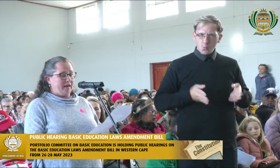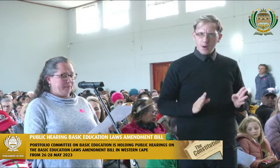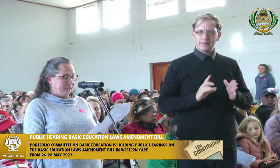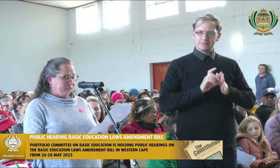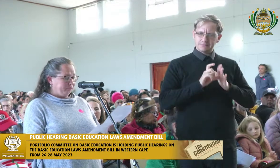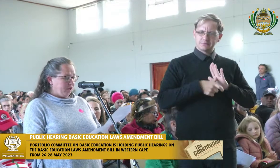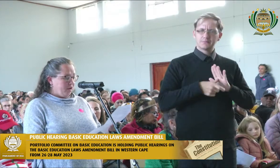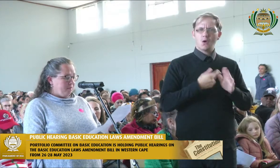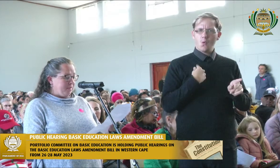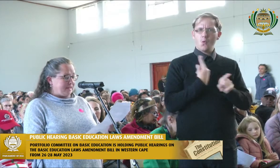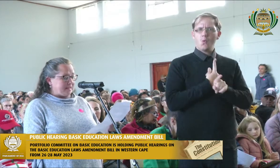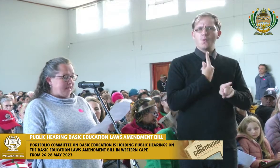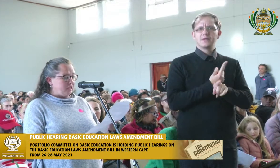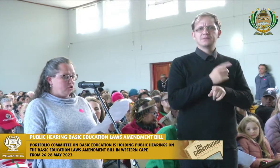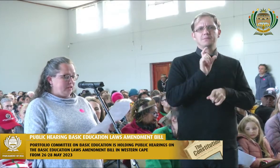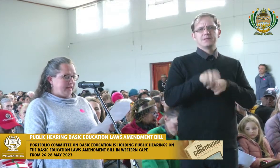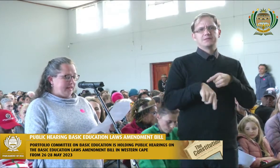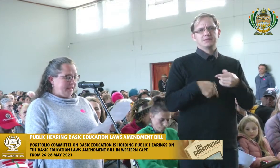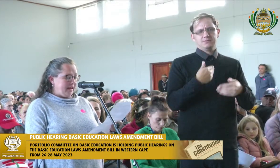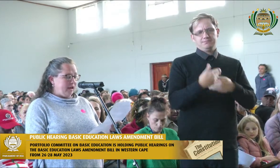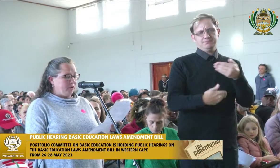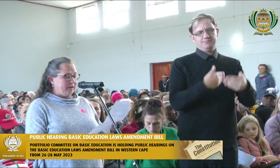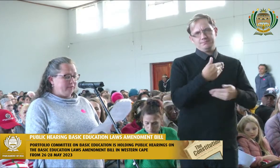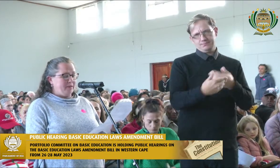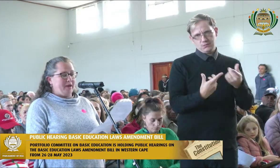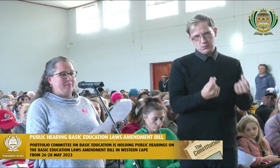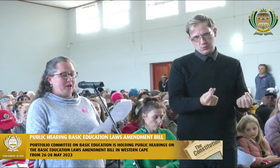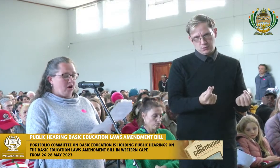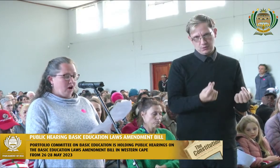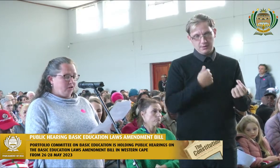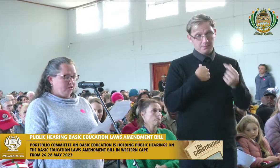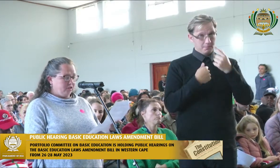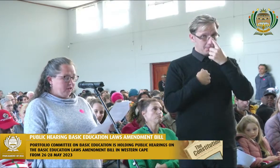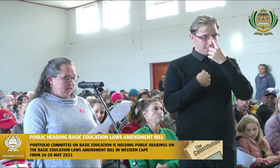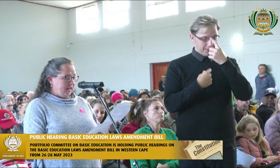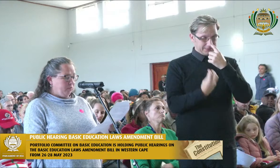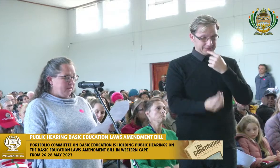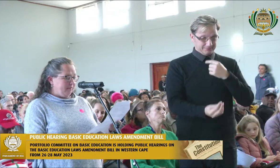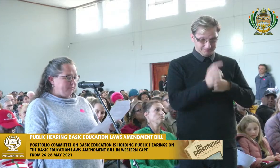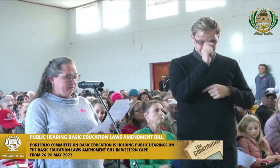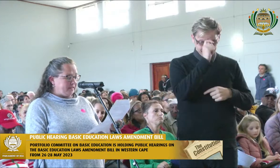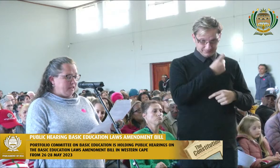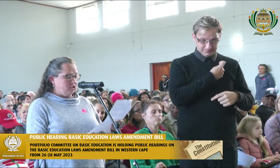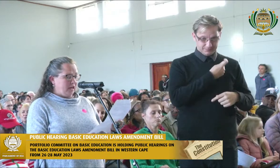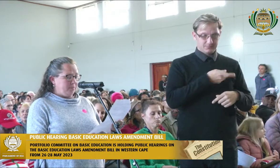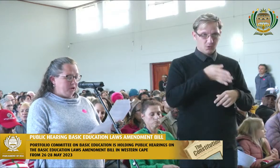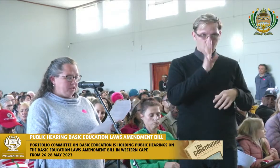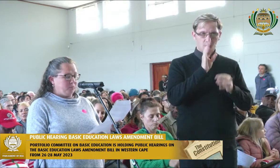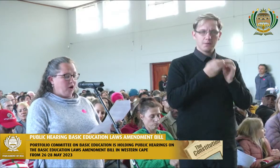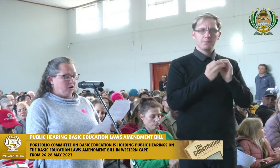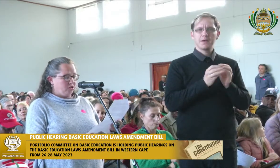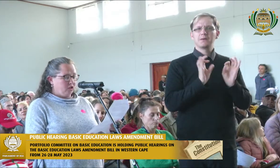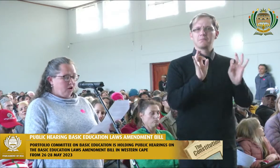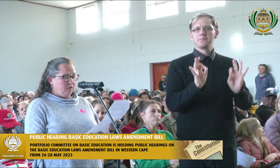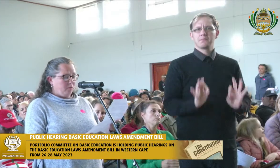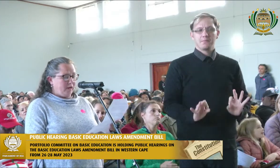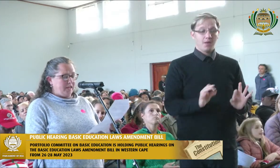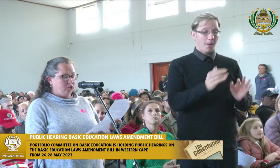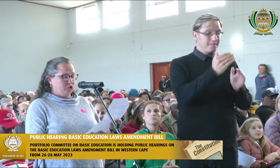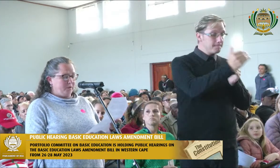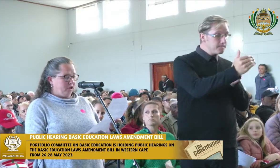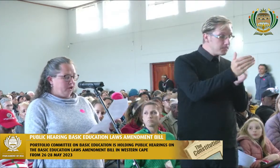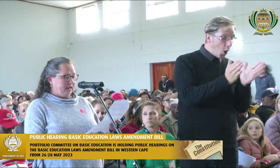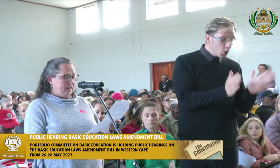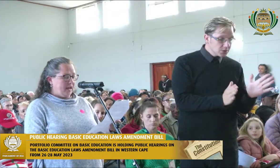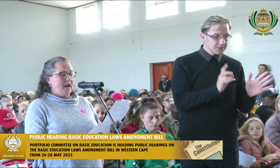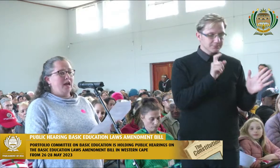it again. My son is uniquely and wonderfully made by God. He will never fit into anybody's box of what